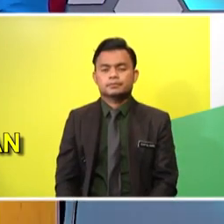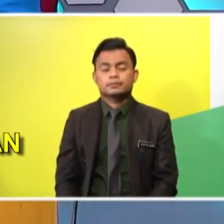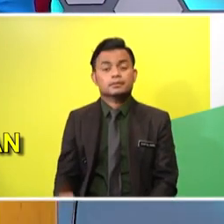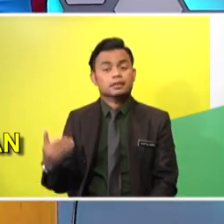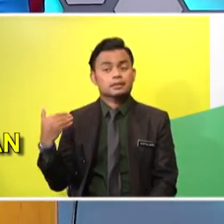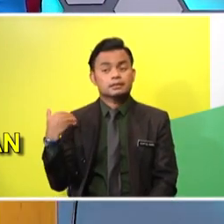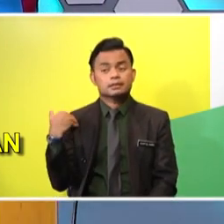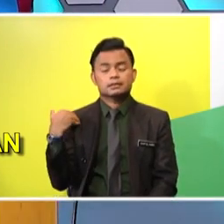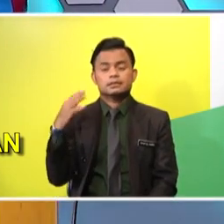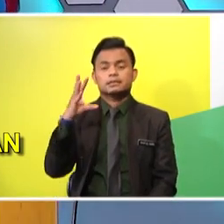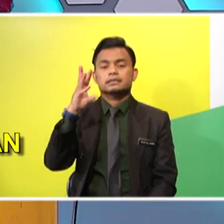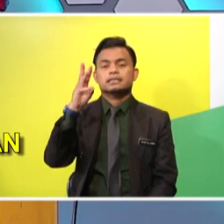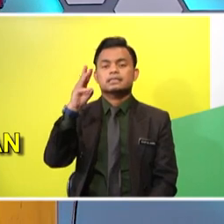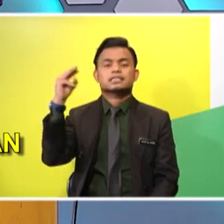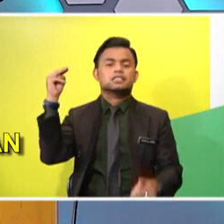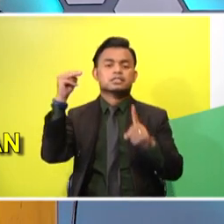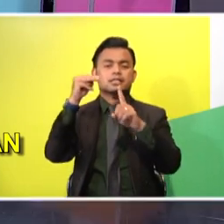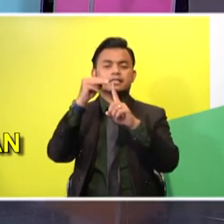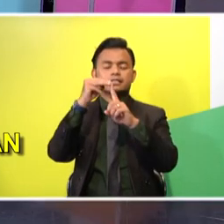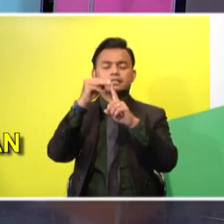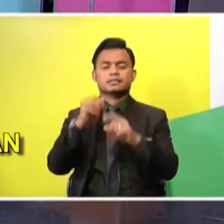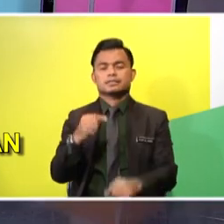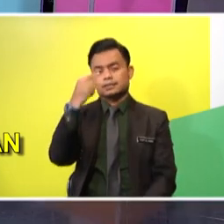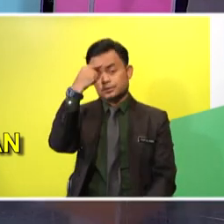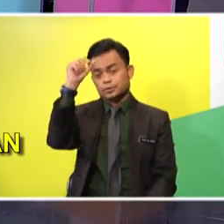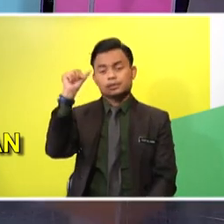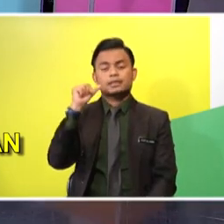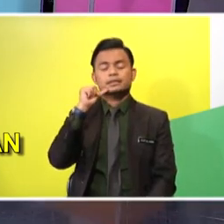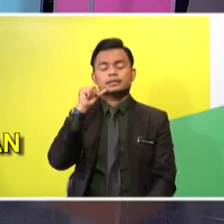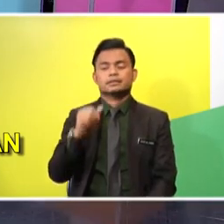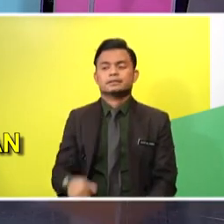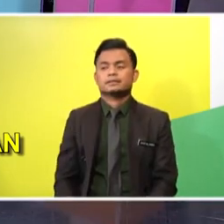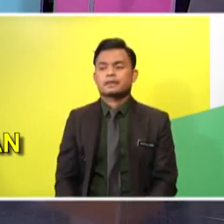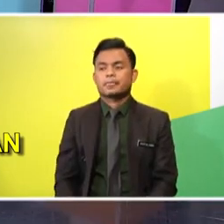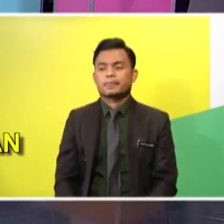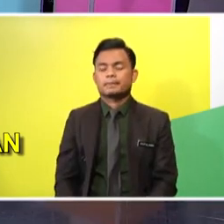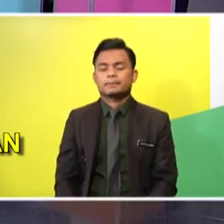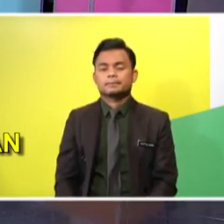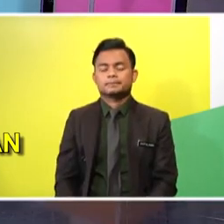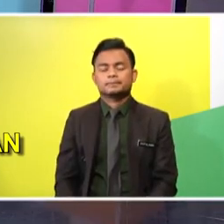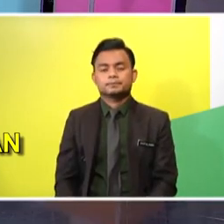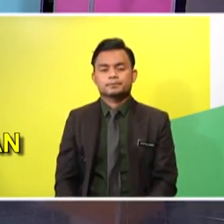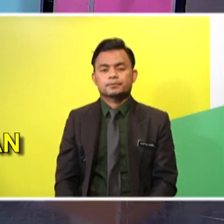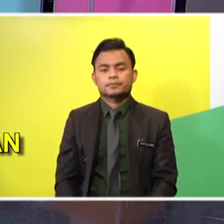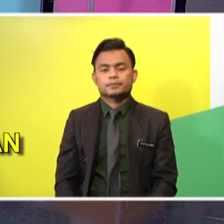1, 2, 3, 4, 5, 6. 6 stars. Six stars. Okay, let's proceed with Ping Ping. Okay, Ping Ping, can you read for me?